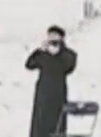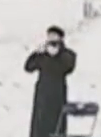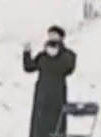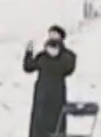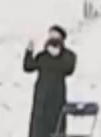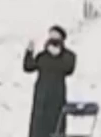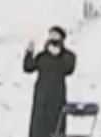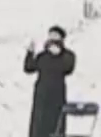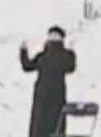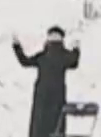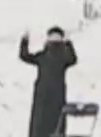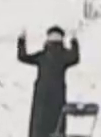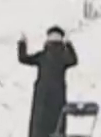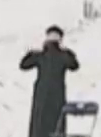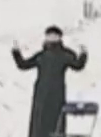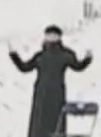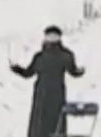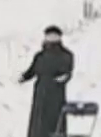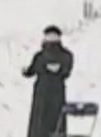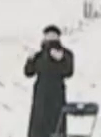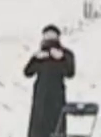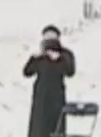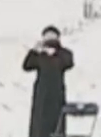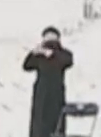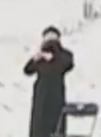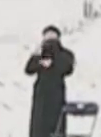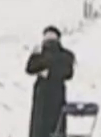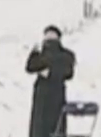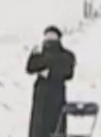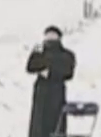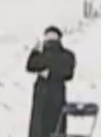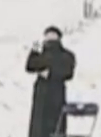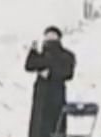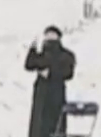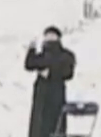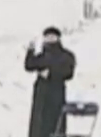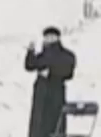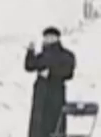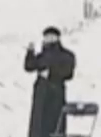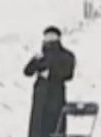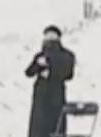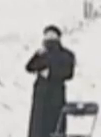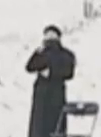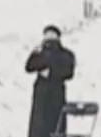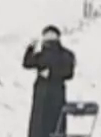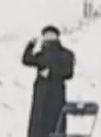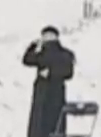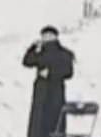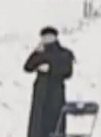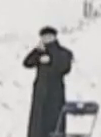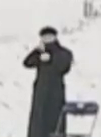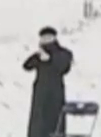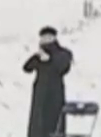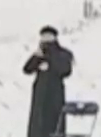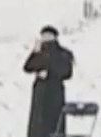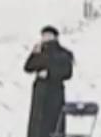Governor-elect Gina M. Raimondo and Rhode Island's General Officers. Lieutenant Governor-elect Daniel J.